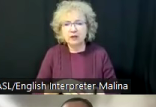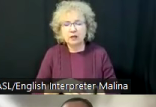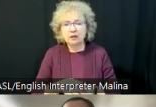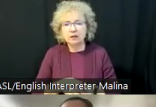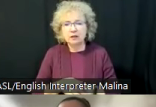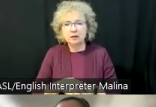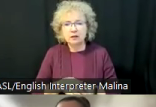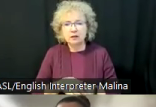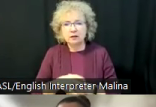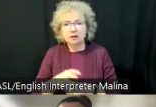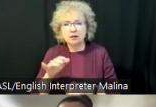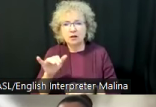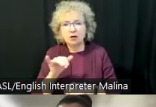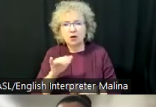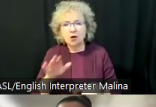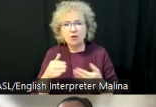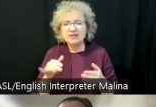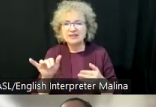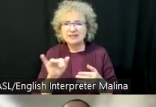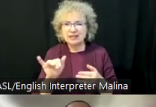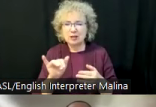the same thing on virtually.